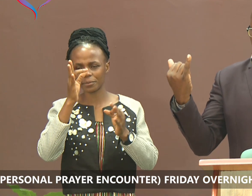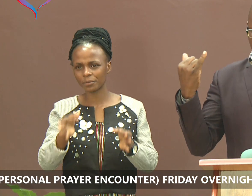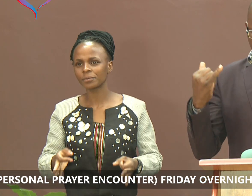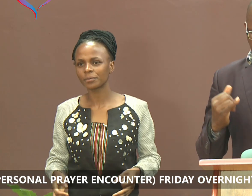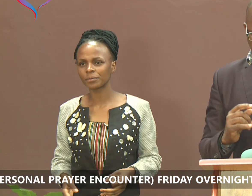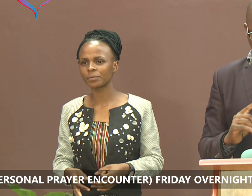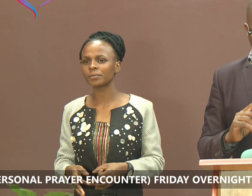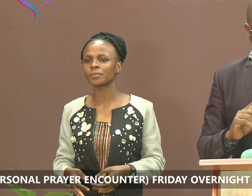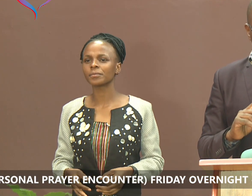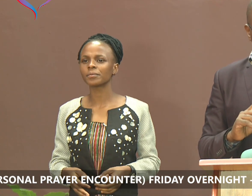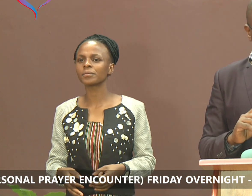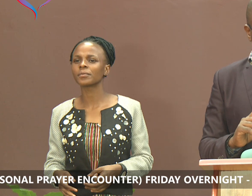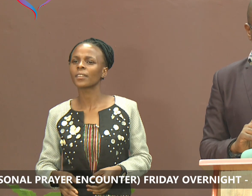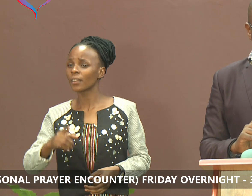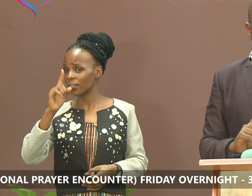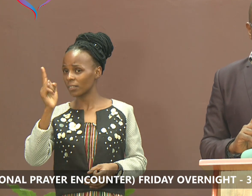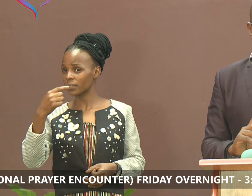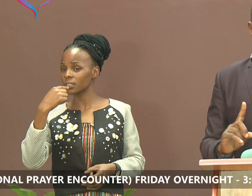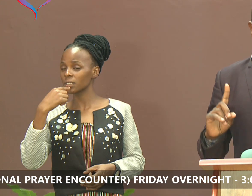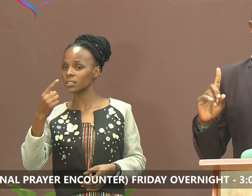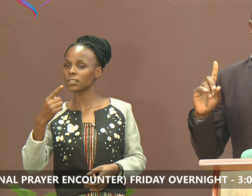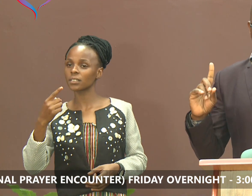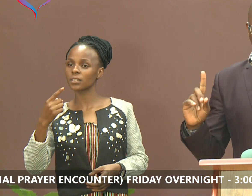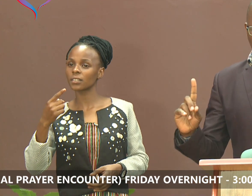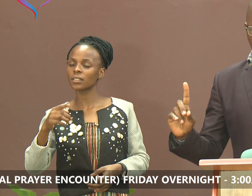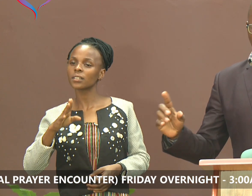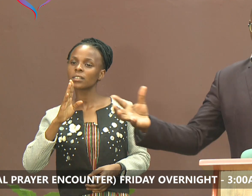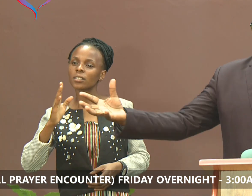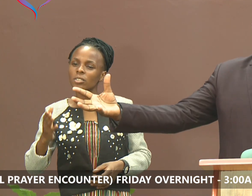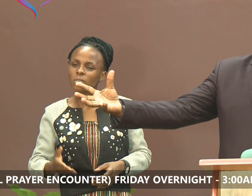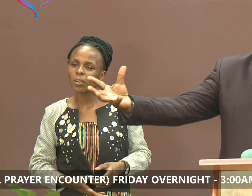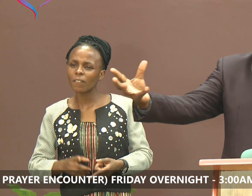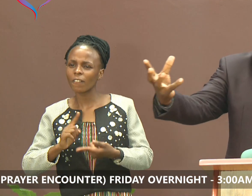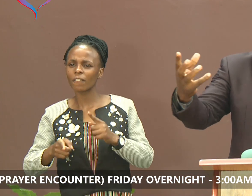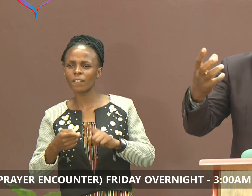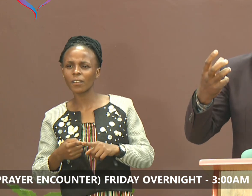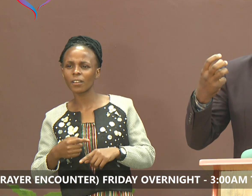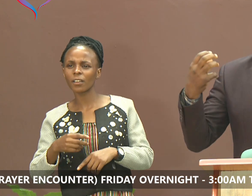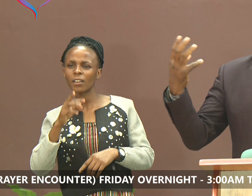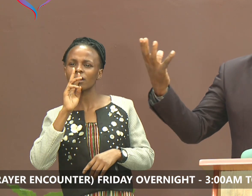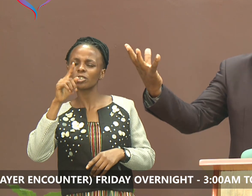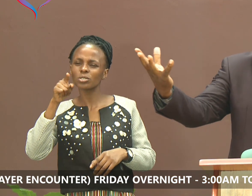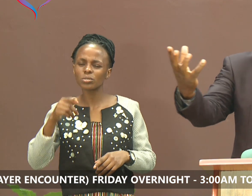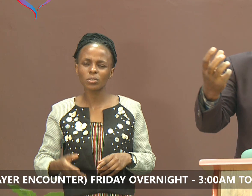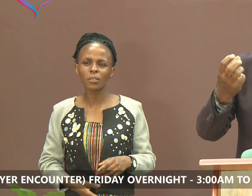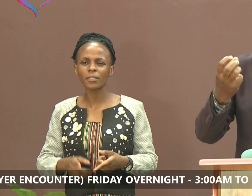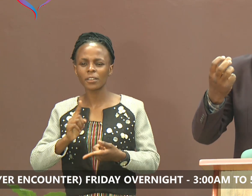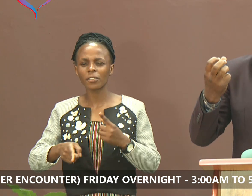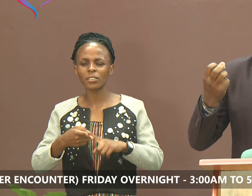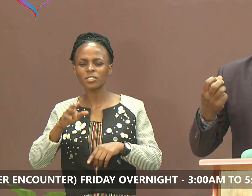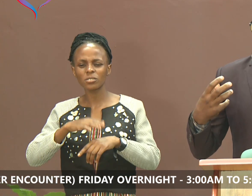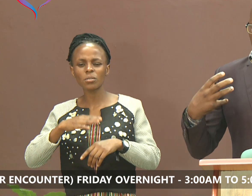talked about, I said companionship. Are you having companionship, getting companionship from the people on the